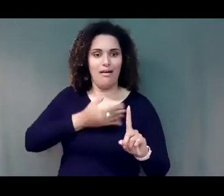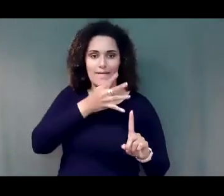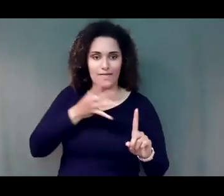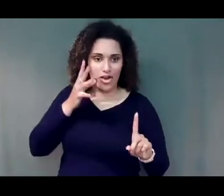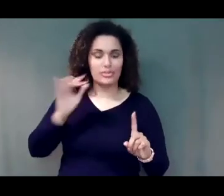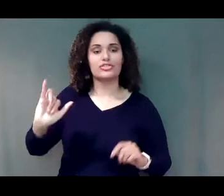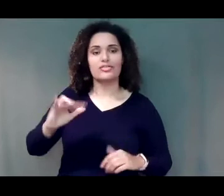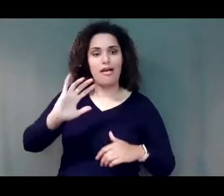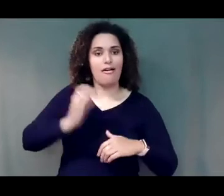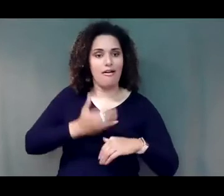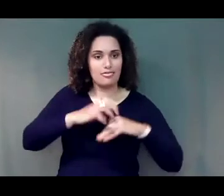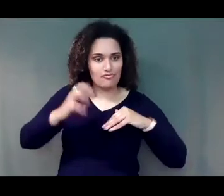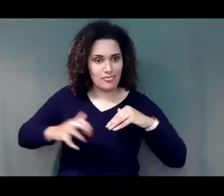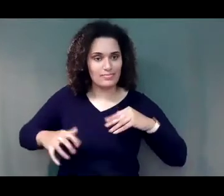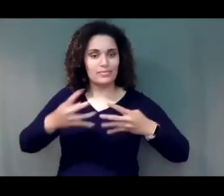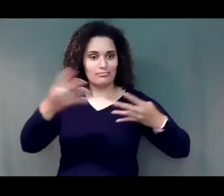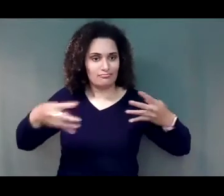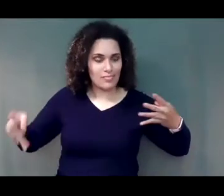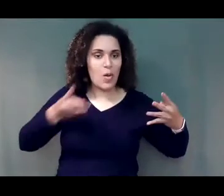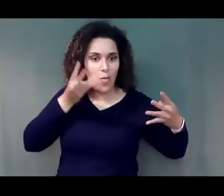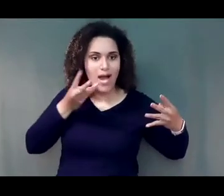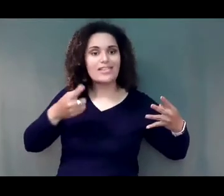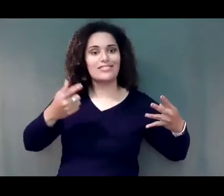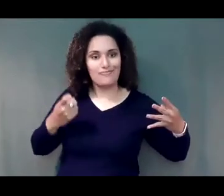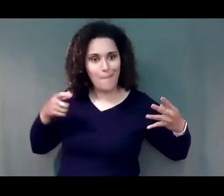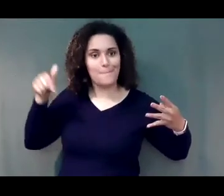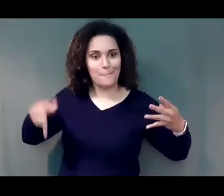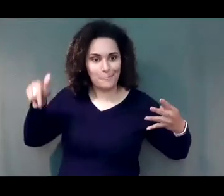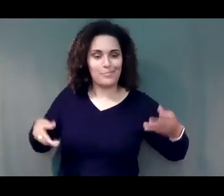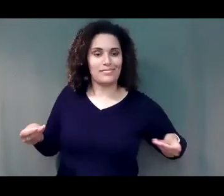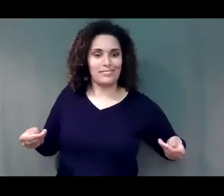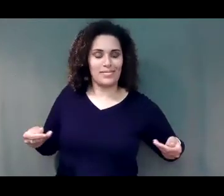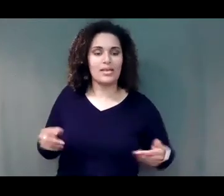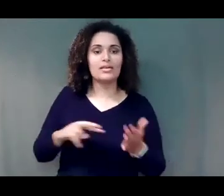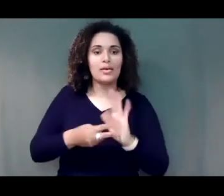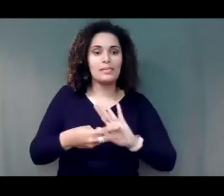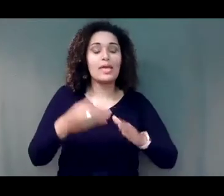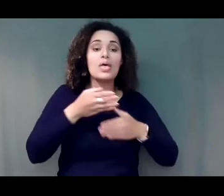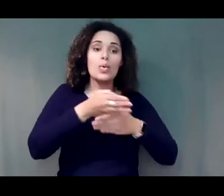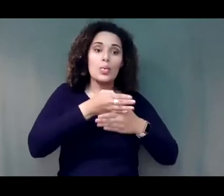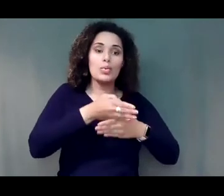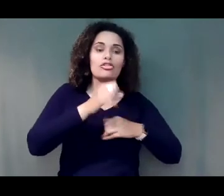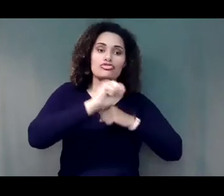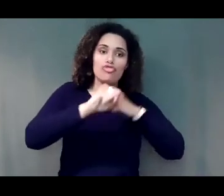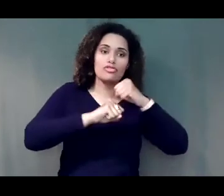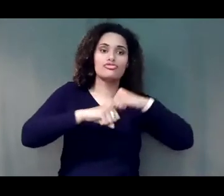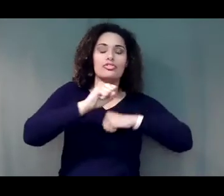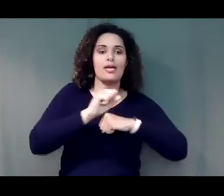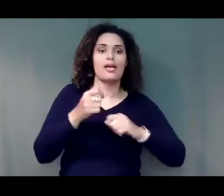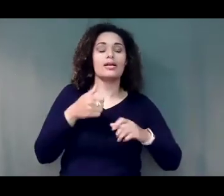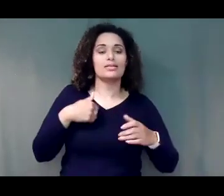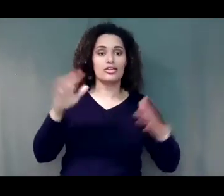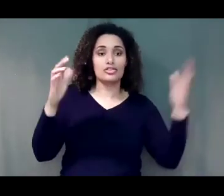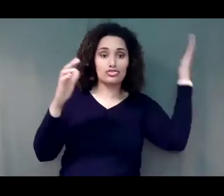our farm. So the wooden structure that Sarah's talking about is cut from trees on our